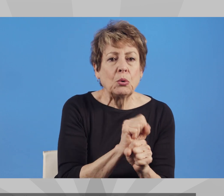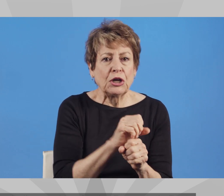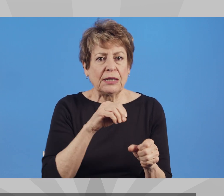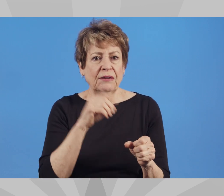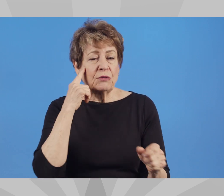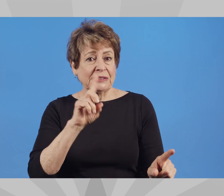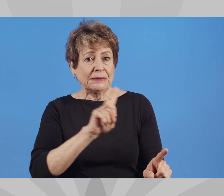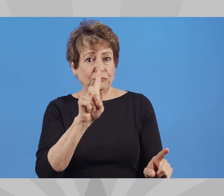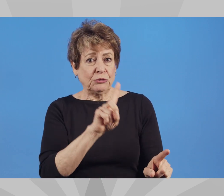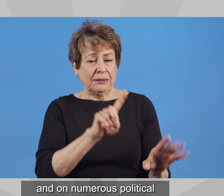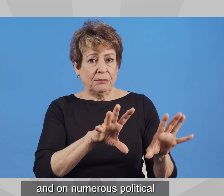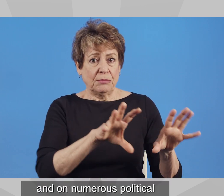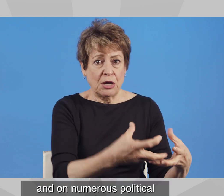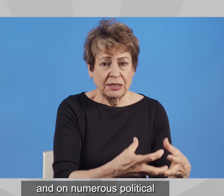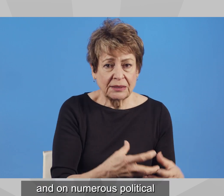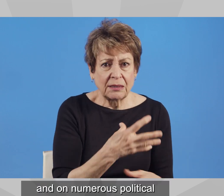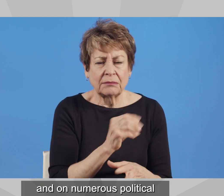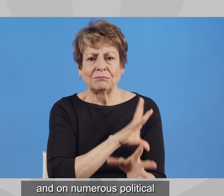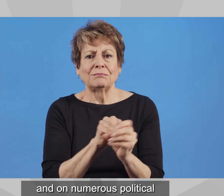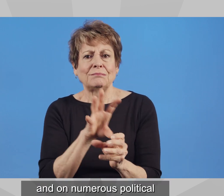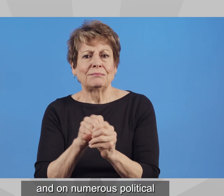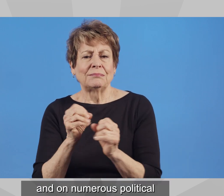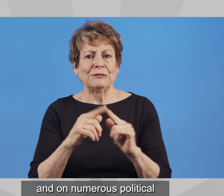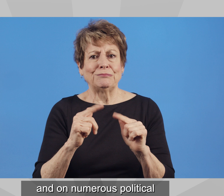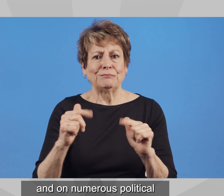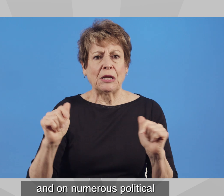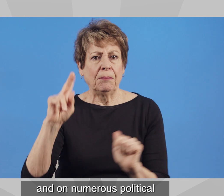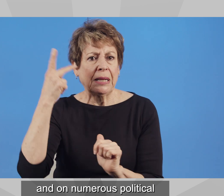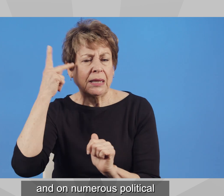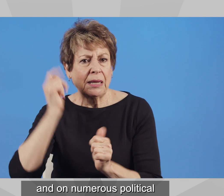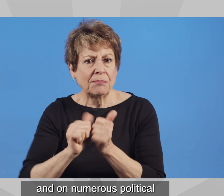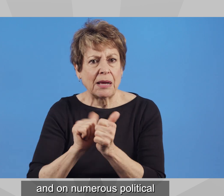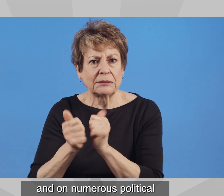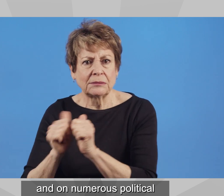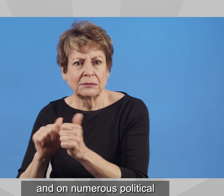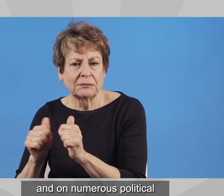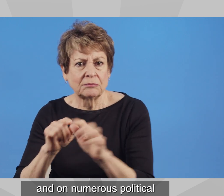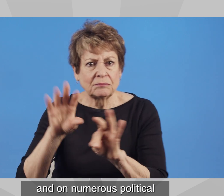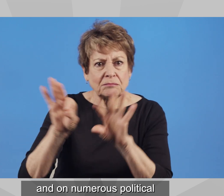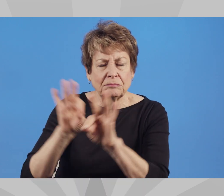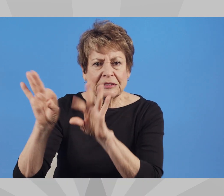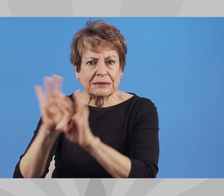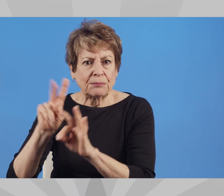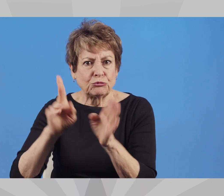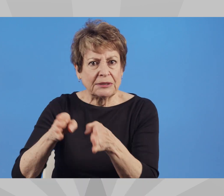Democratic Party and on numerous political campaigns to elect Democrats.